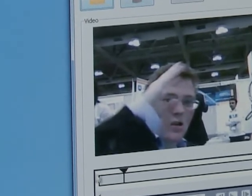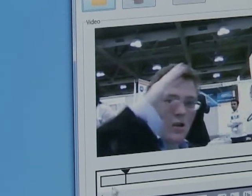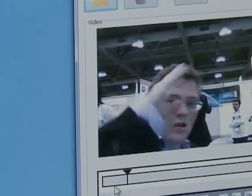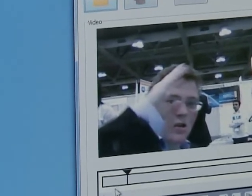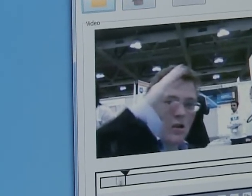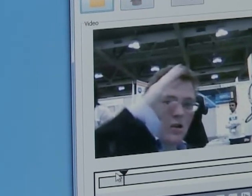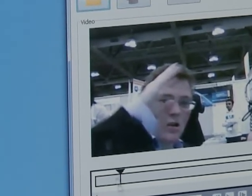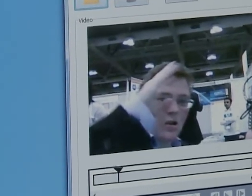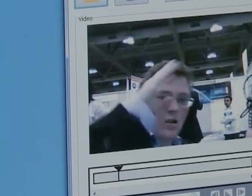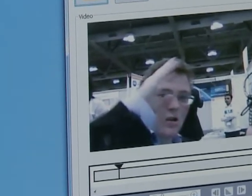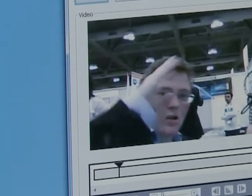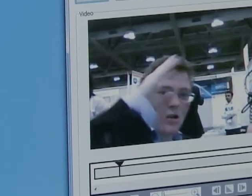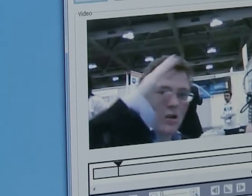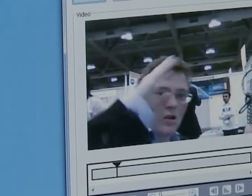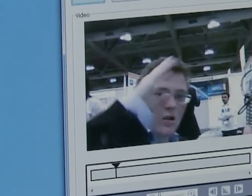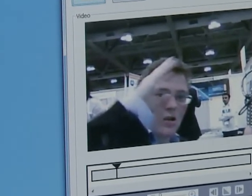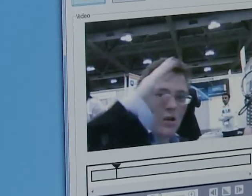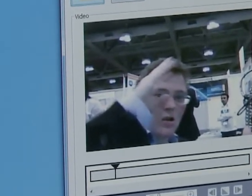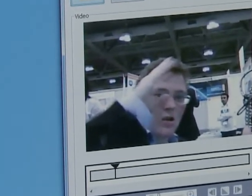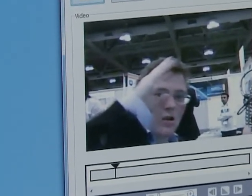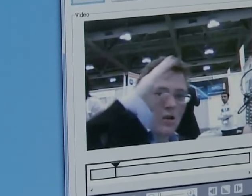an English transcript of what it is that I had signed.